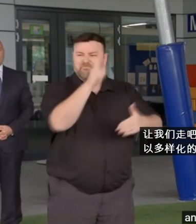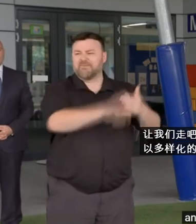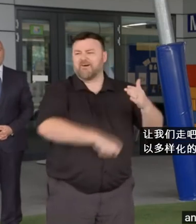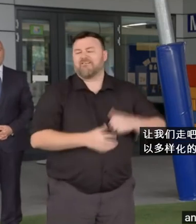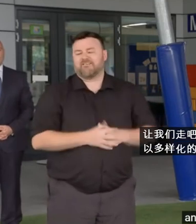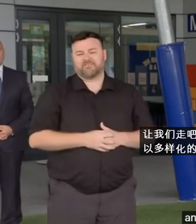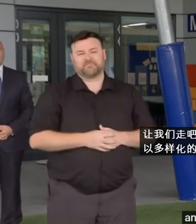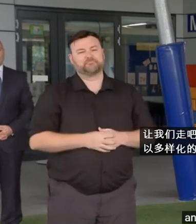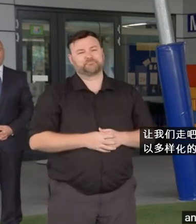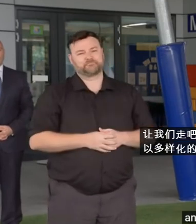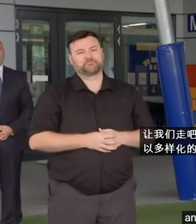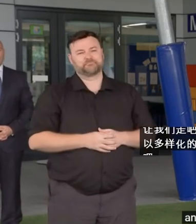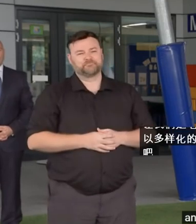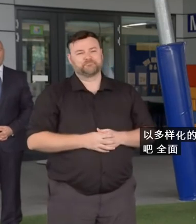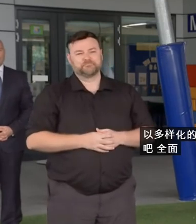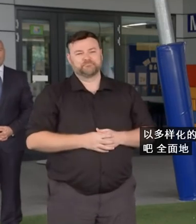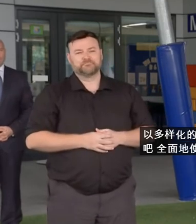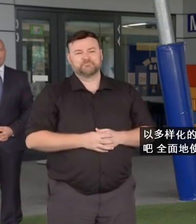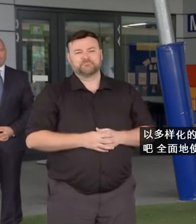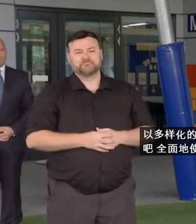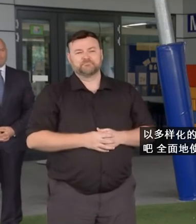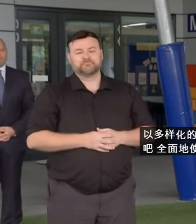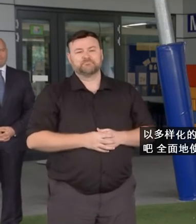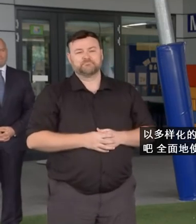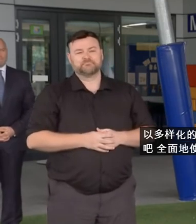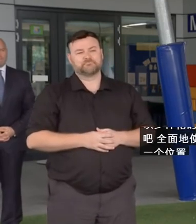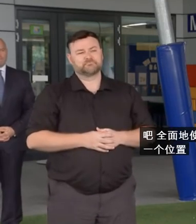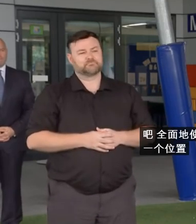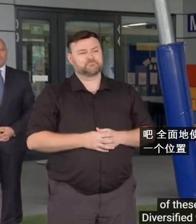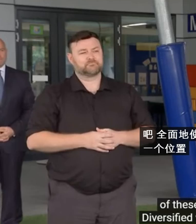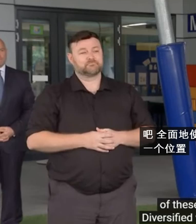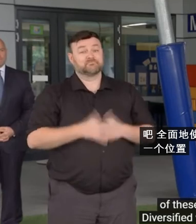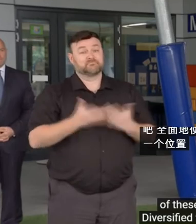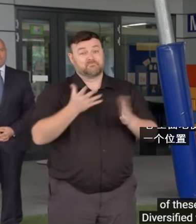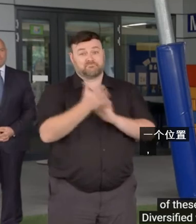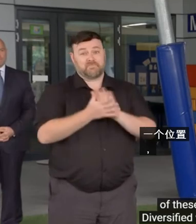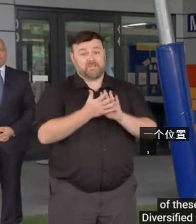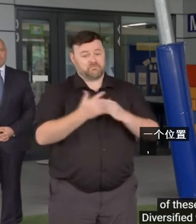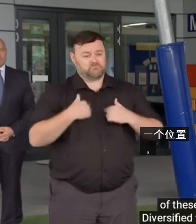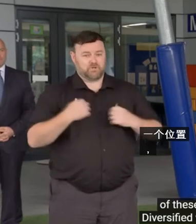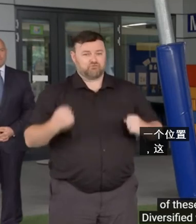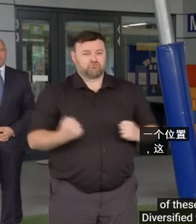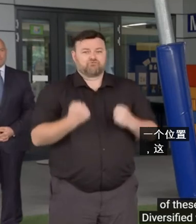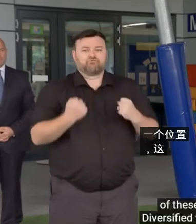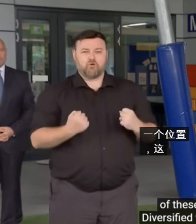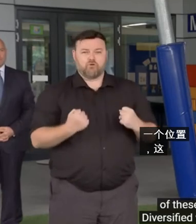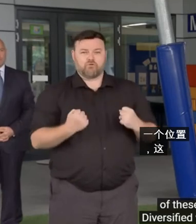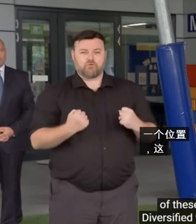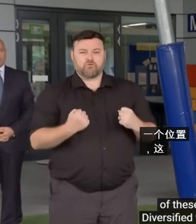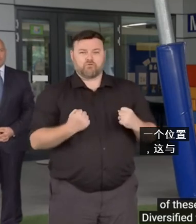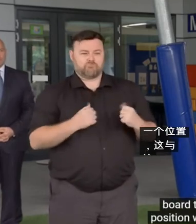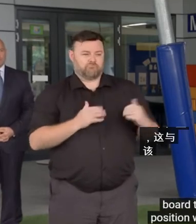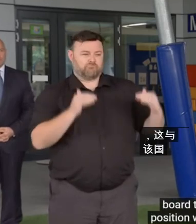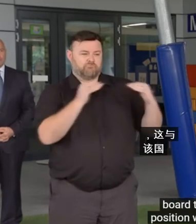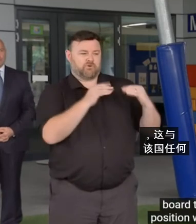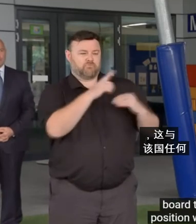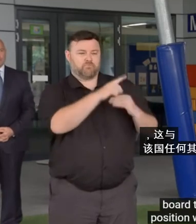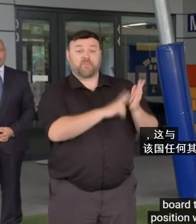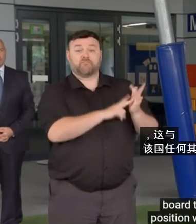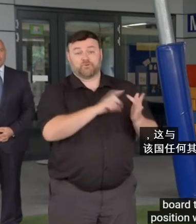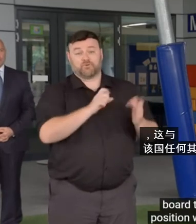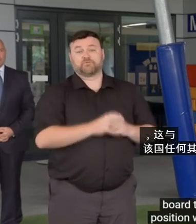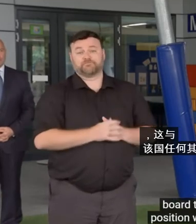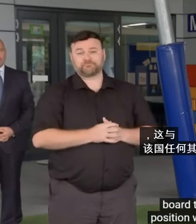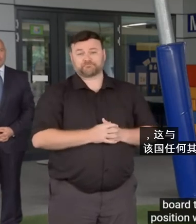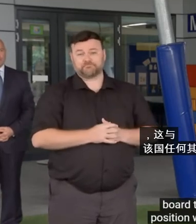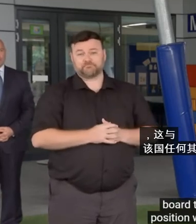these tests in a diversified way right across the board. That's put us in a position with Victoria, unlike any other jurisdiction